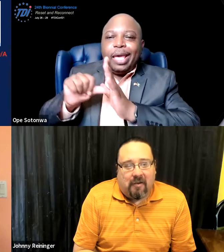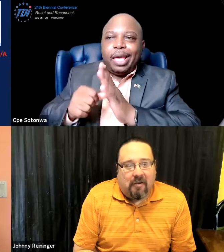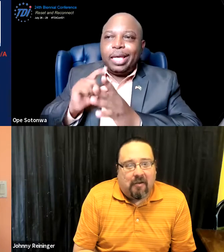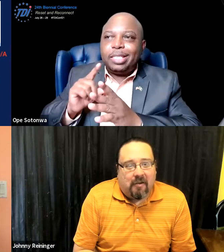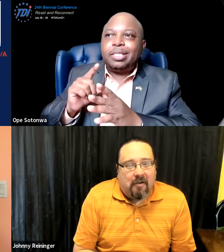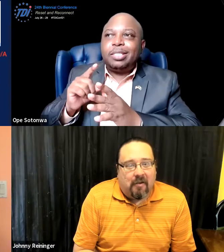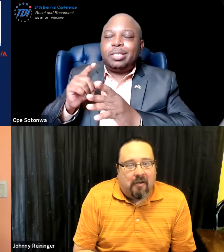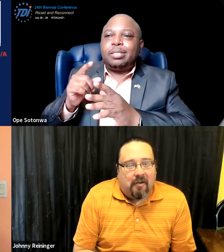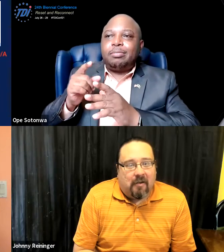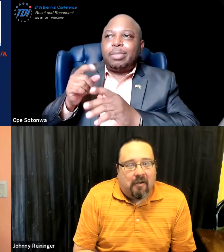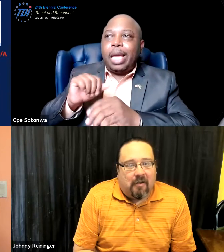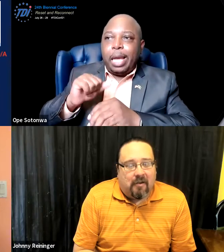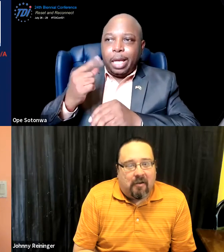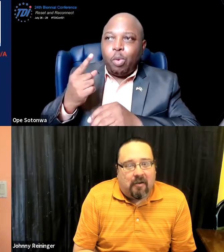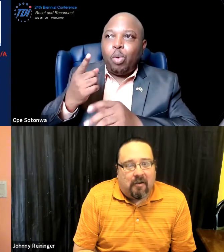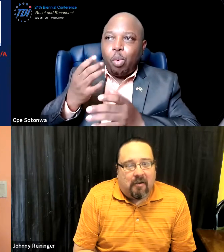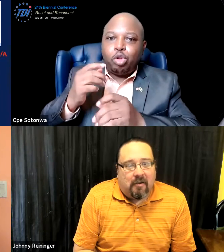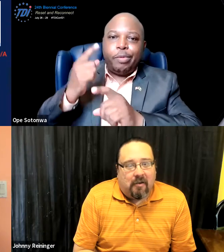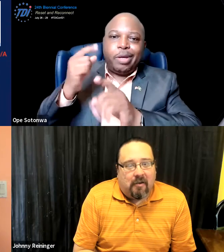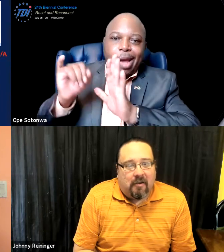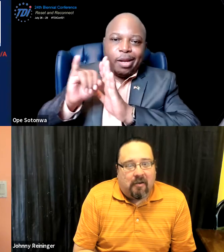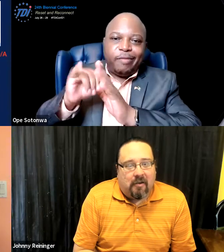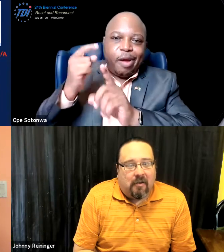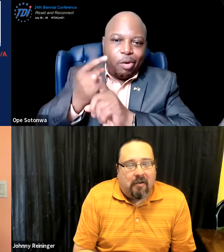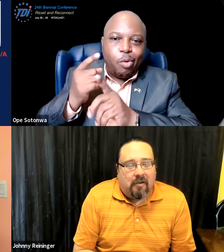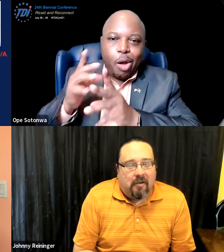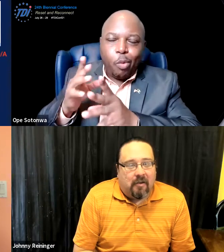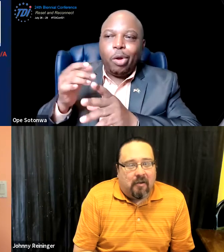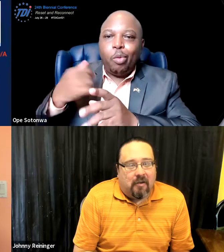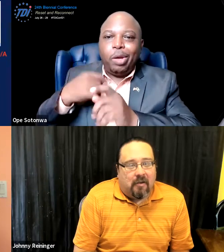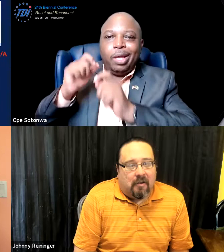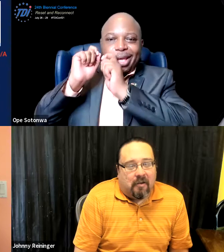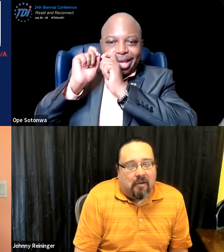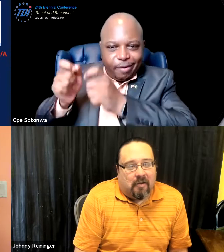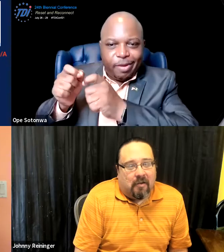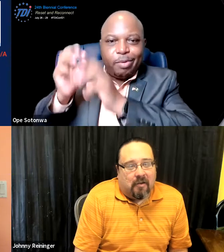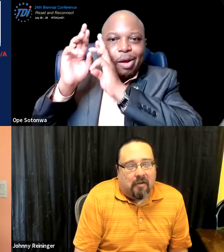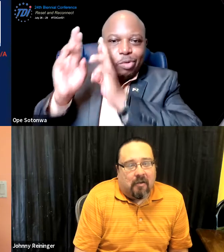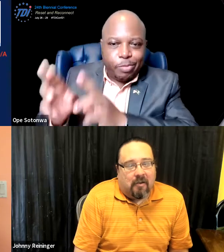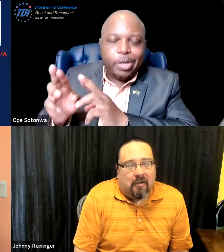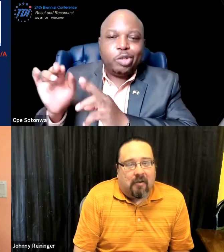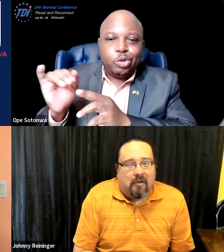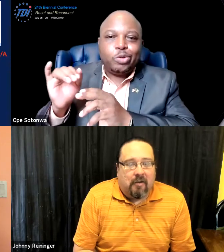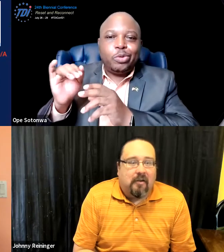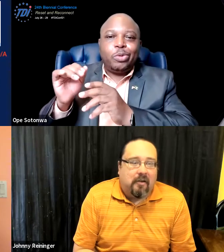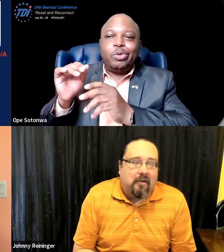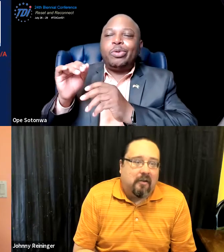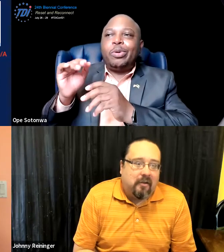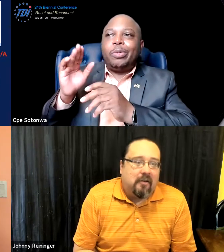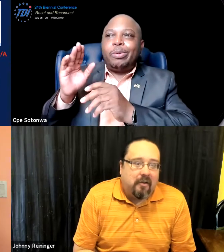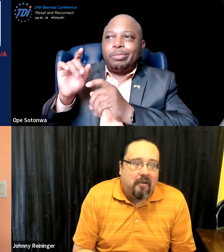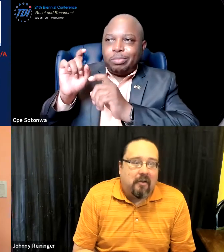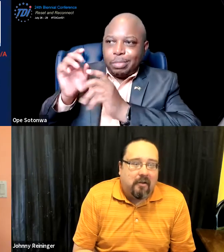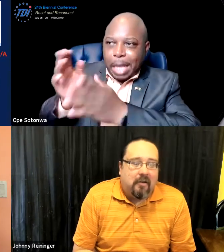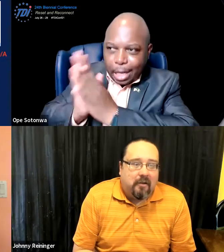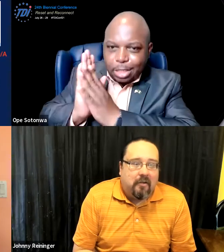want to hide, and that's okay. But the thing I want to stress is that anybody who wants to be identified in the correct way, we give them that